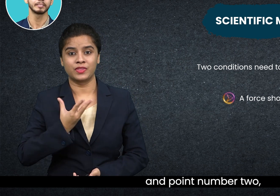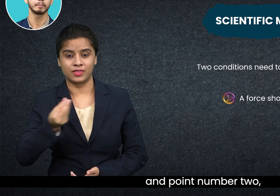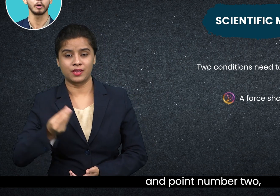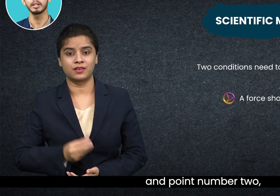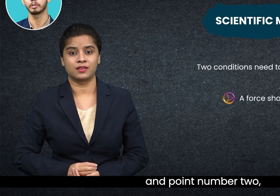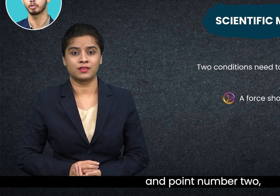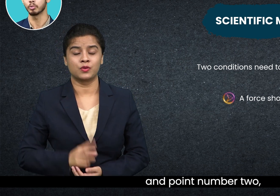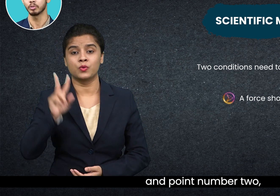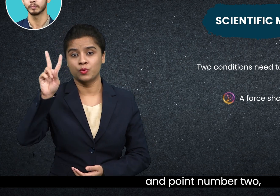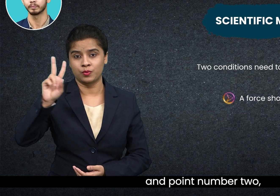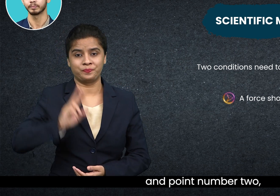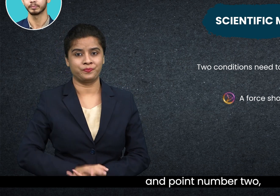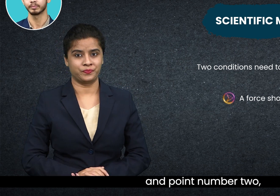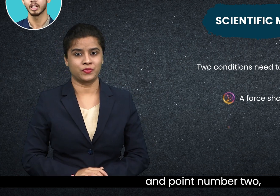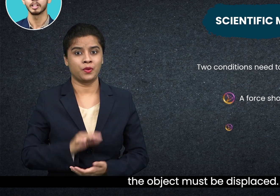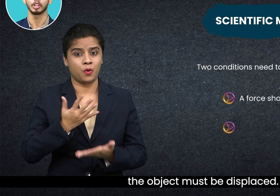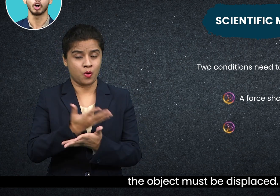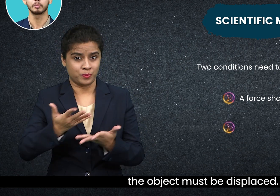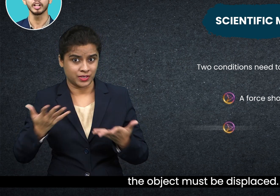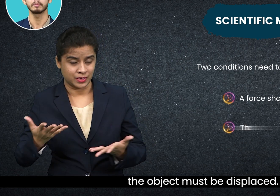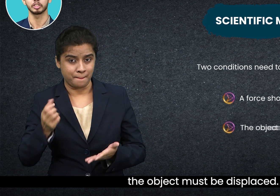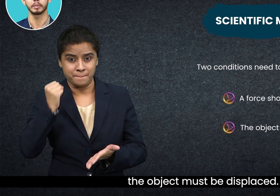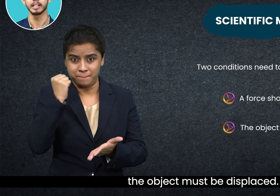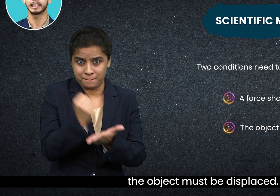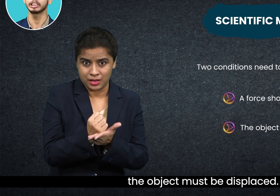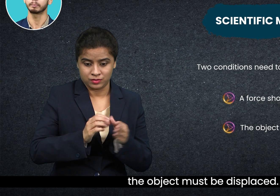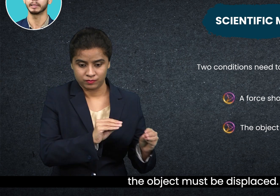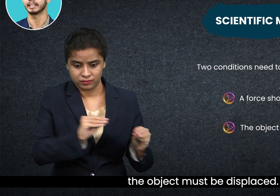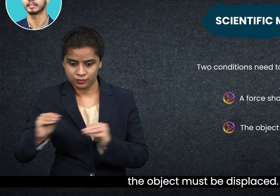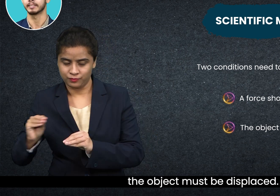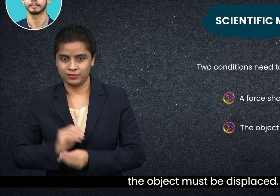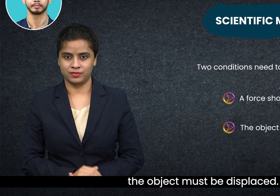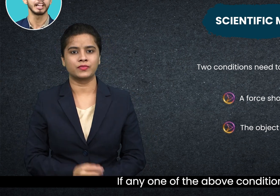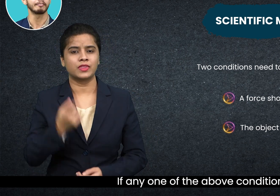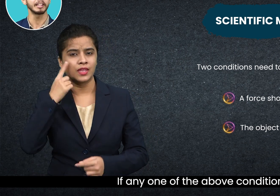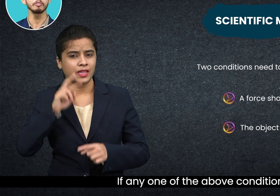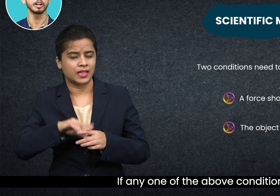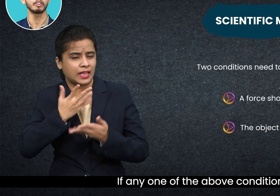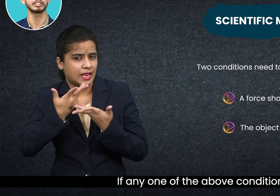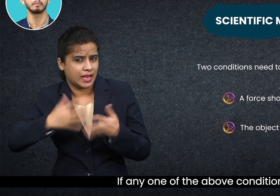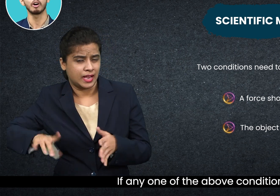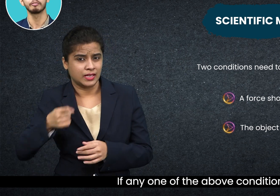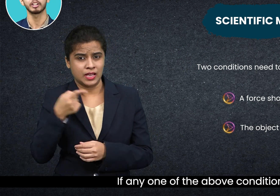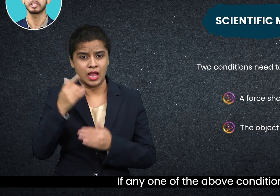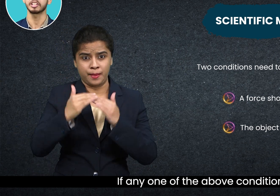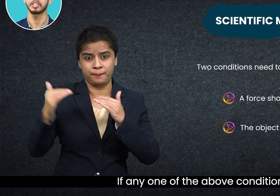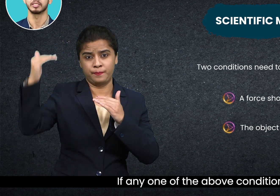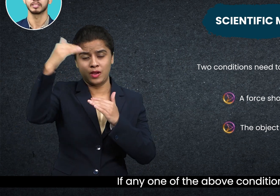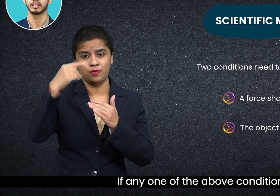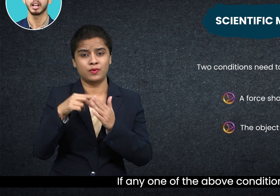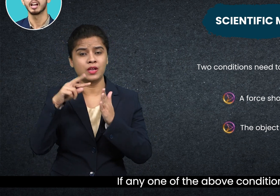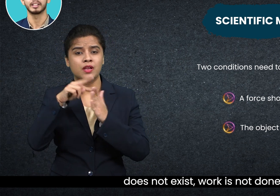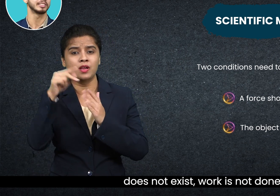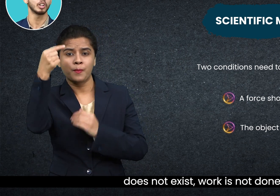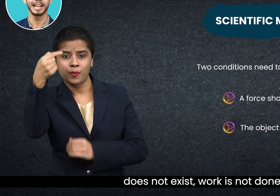And point number 2, the object must be displaced. If any one of the above